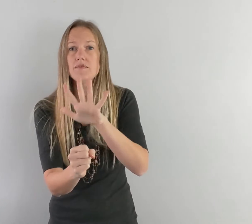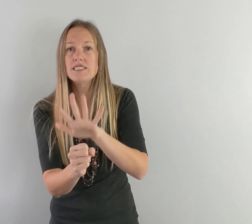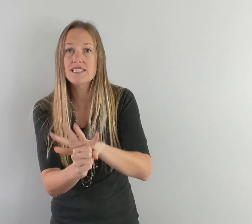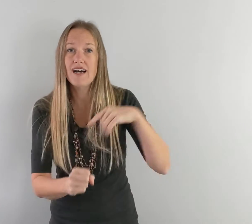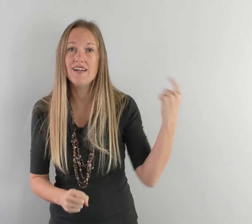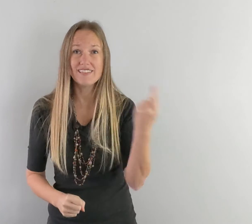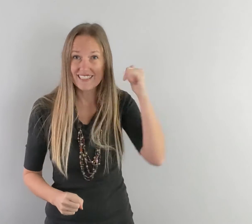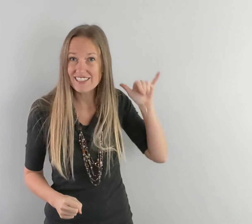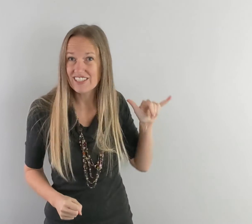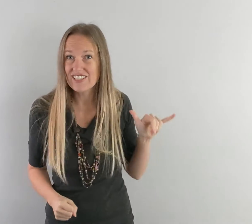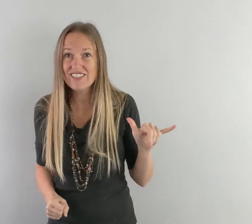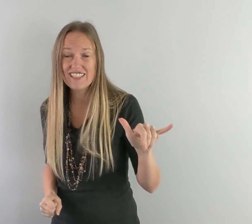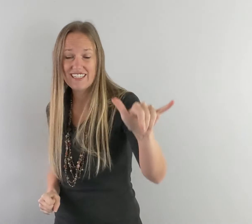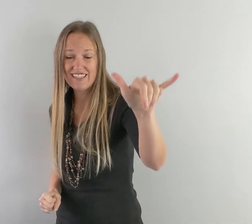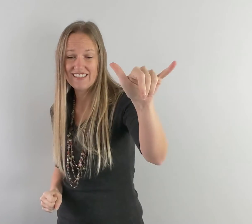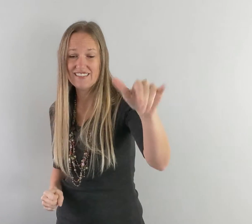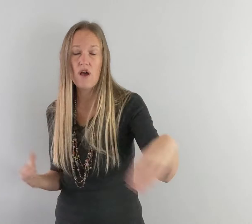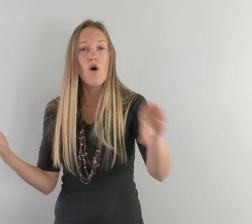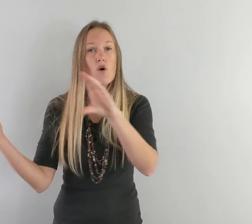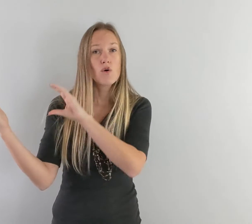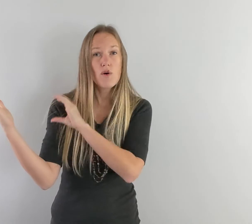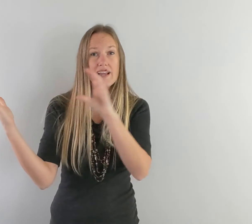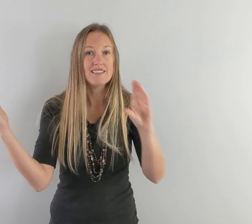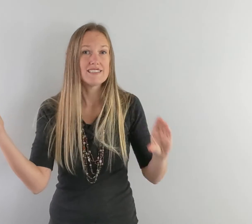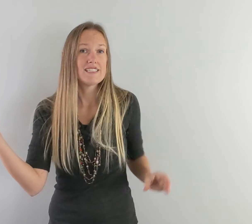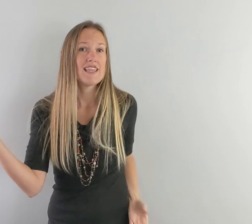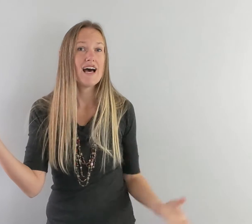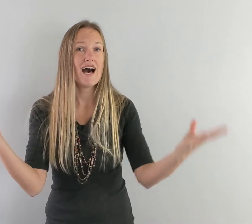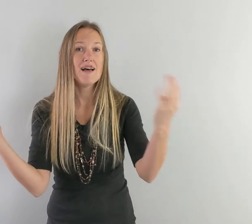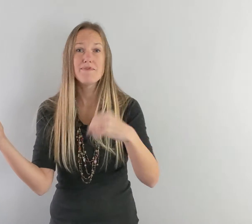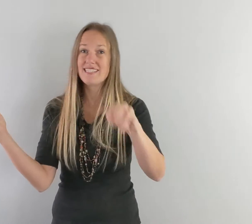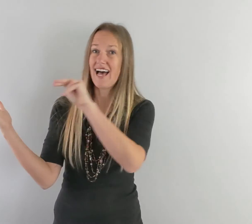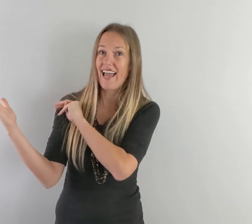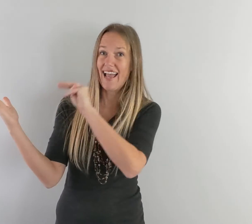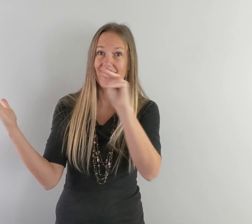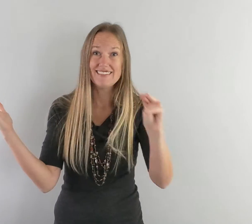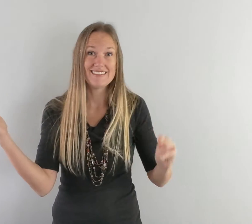promise of eternal years, Christ the Messiah.